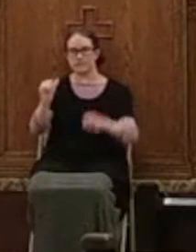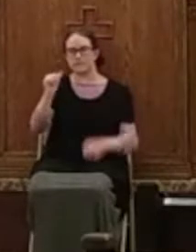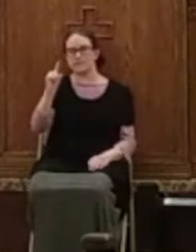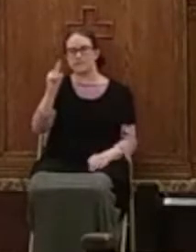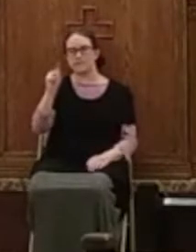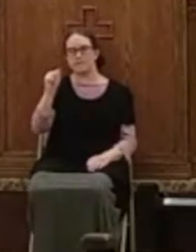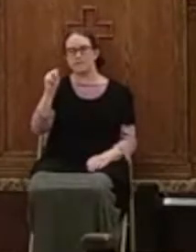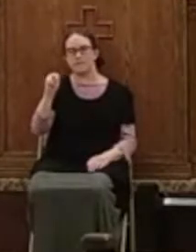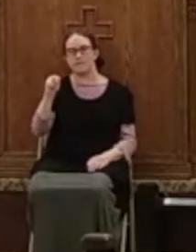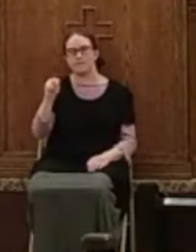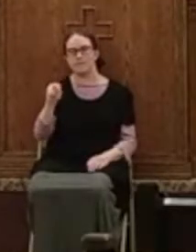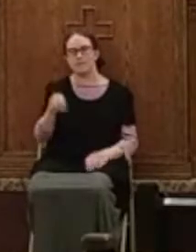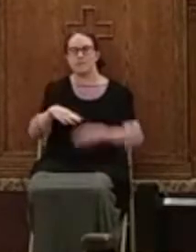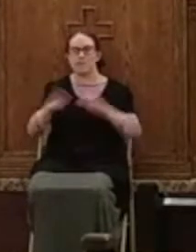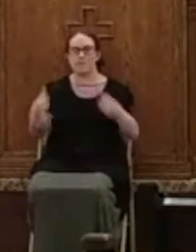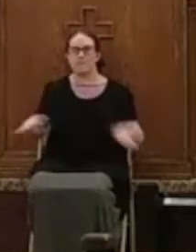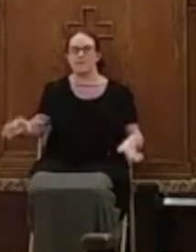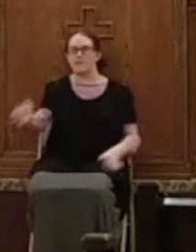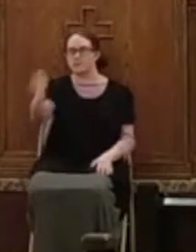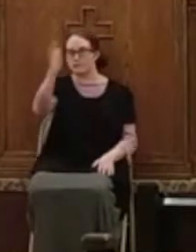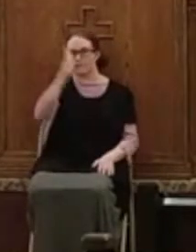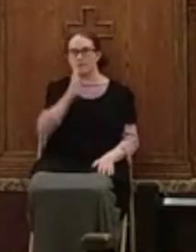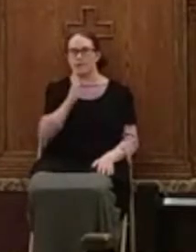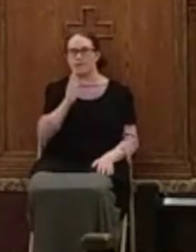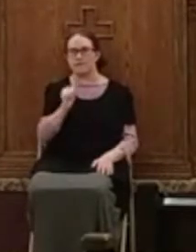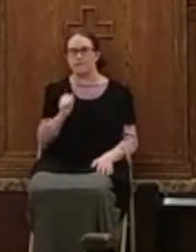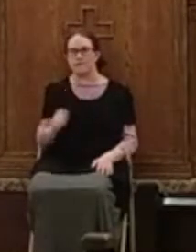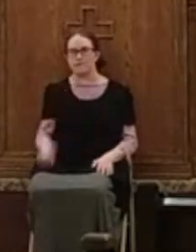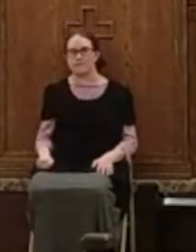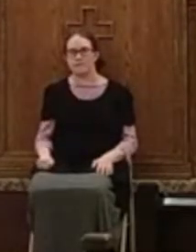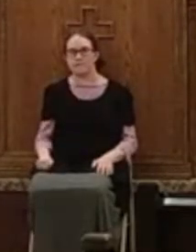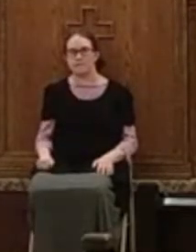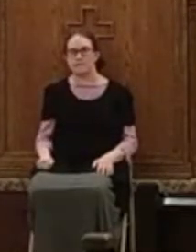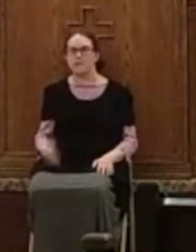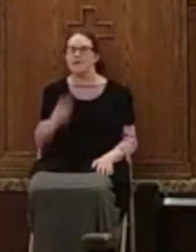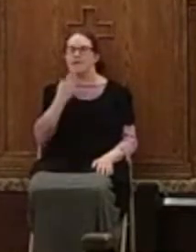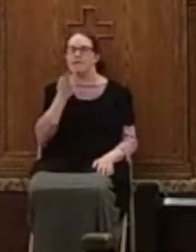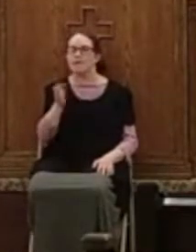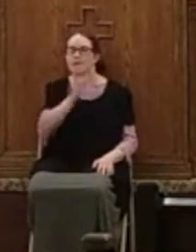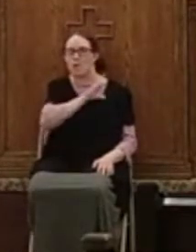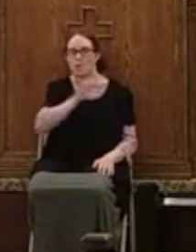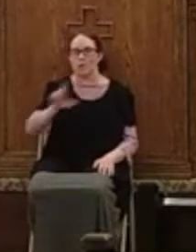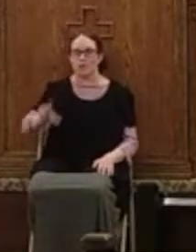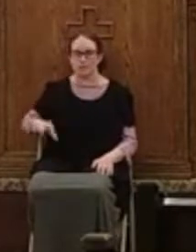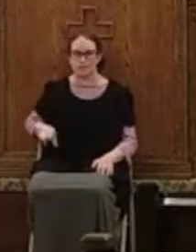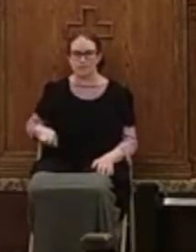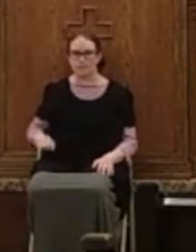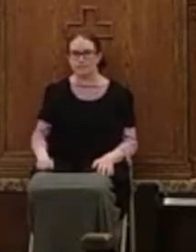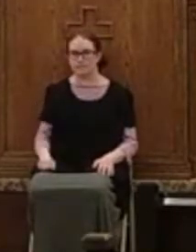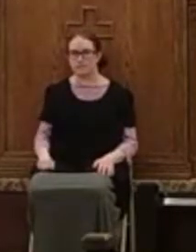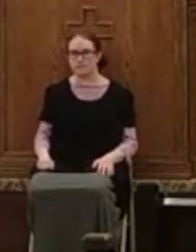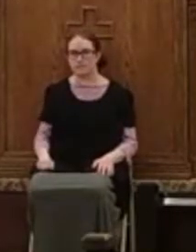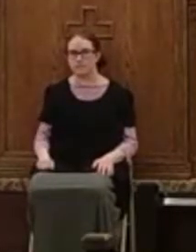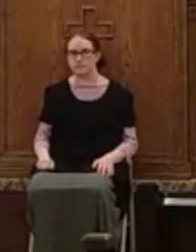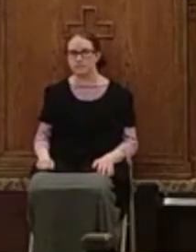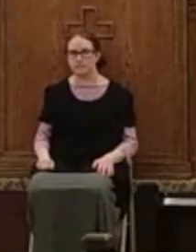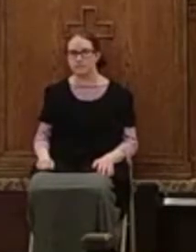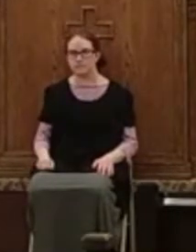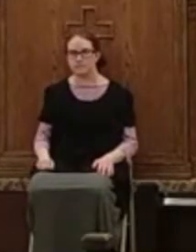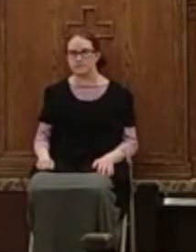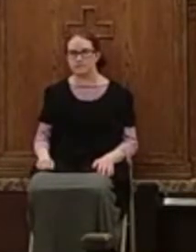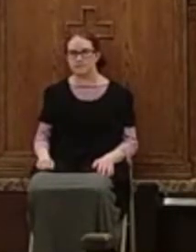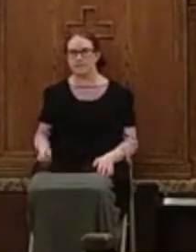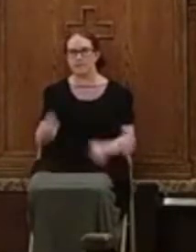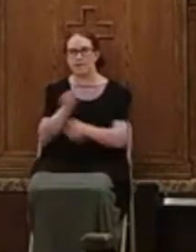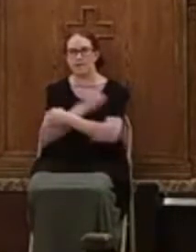will, the presence of God. Thank you, Lord. Amen.